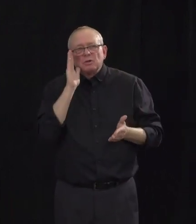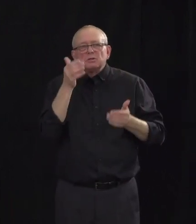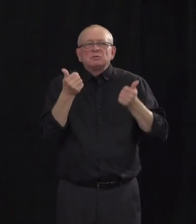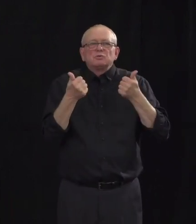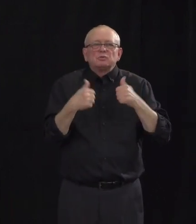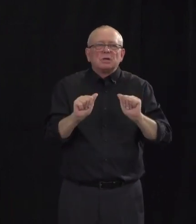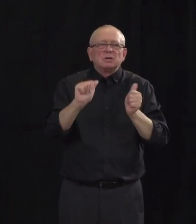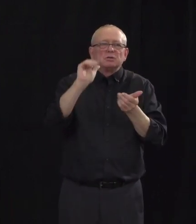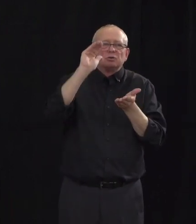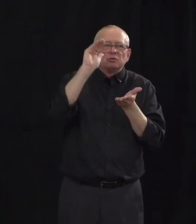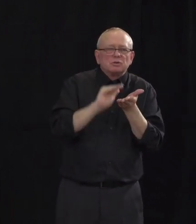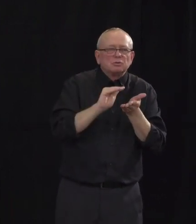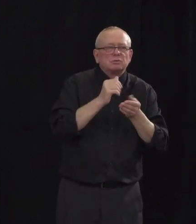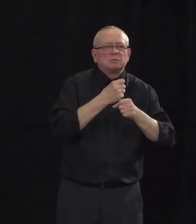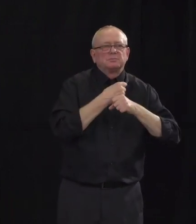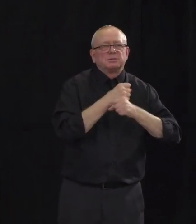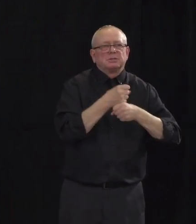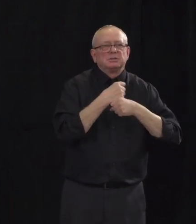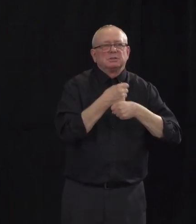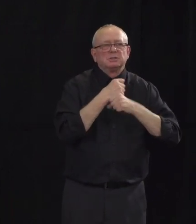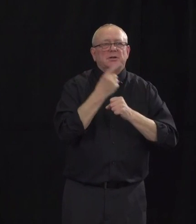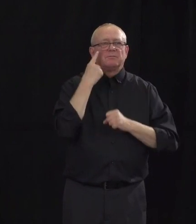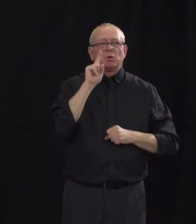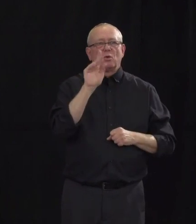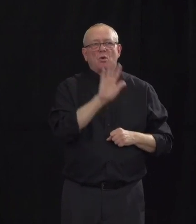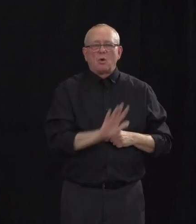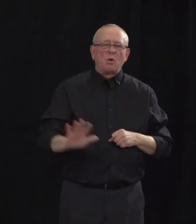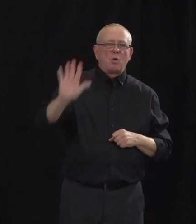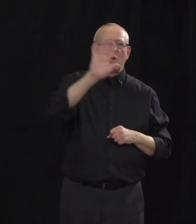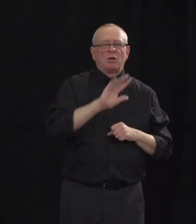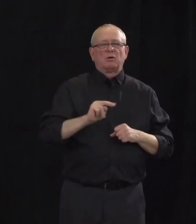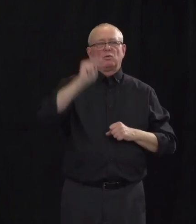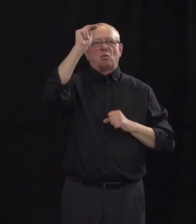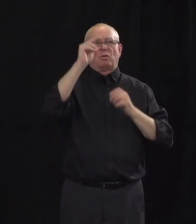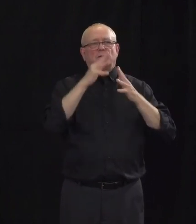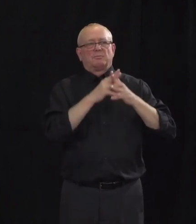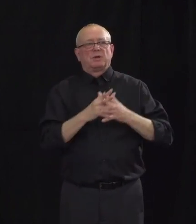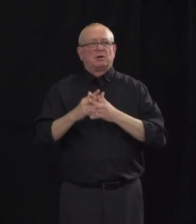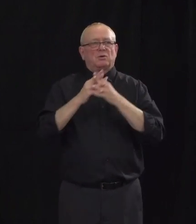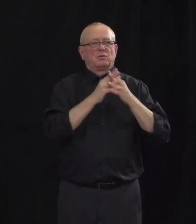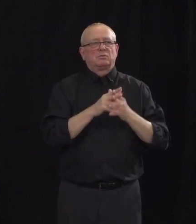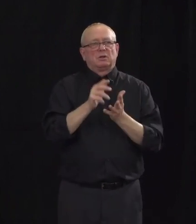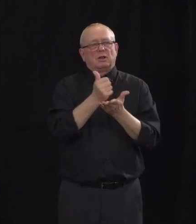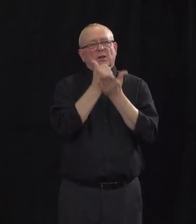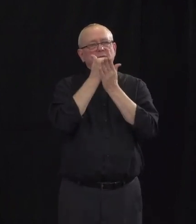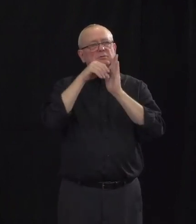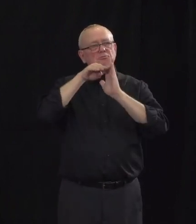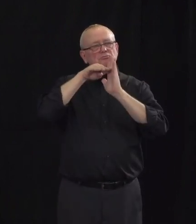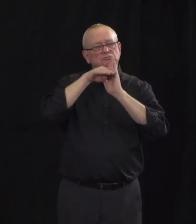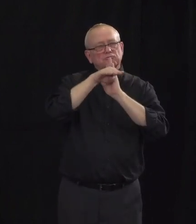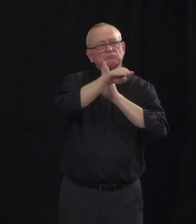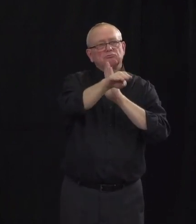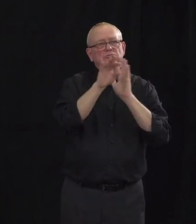America, and at that point to stabilize prices. So these are